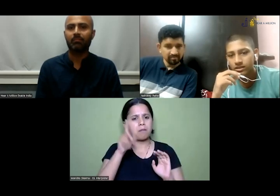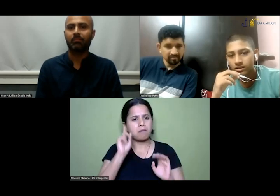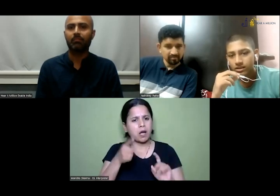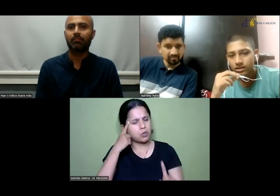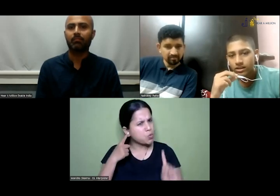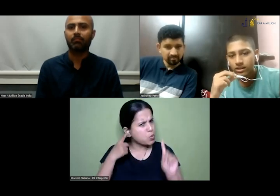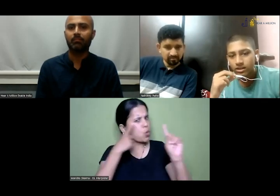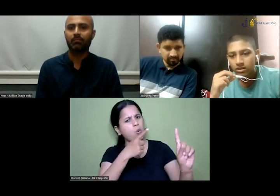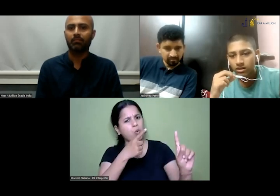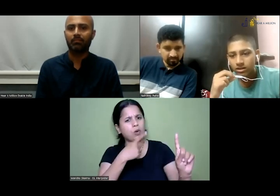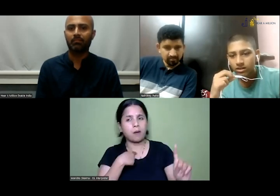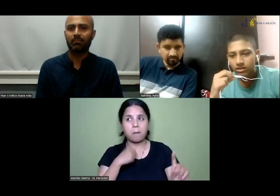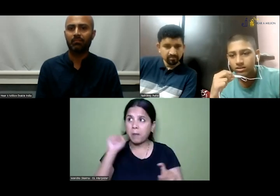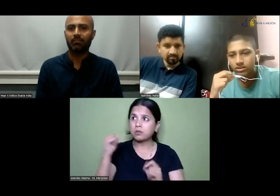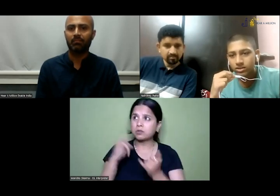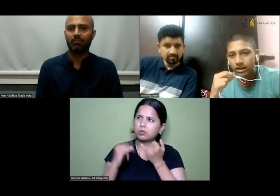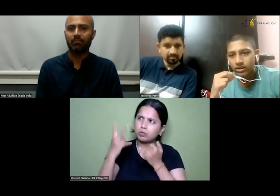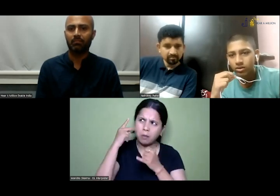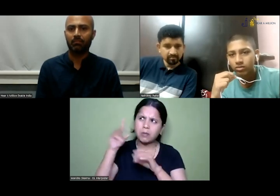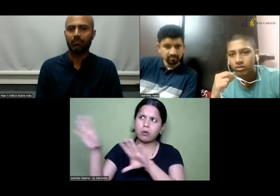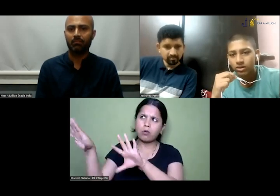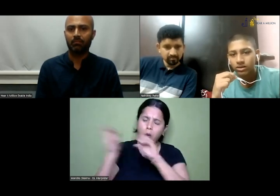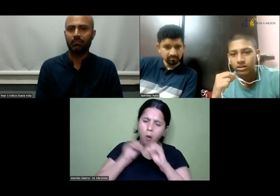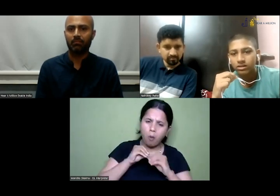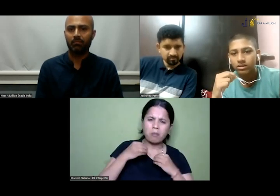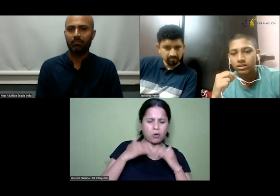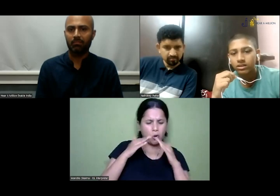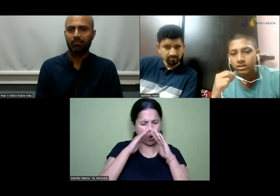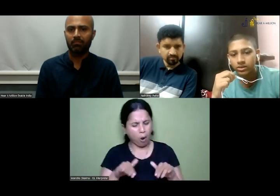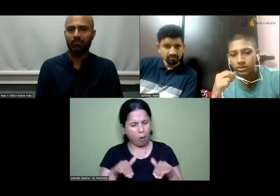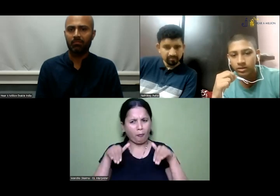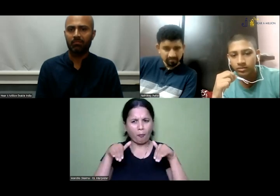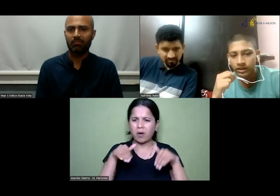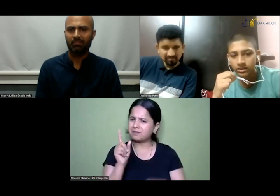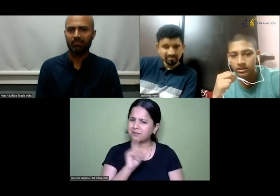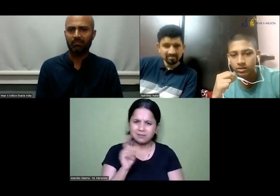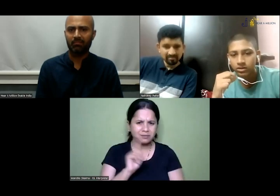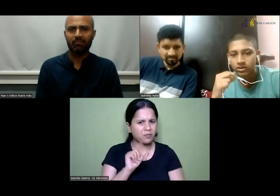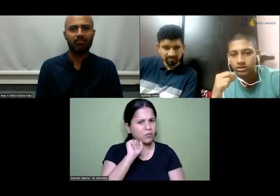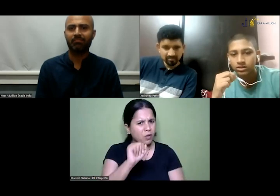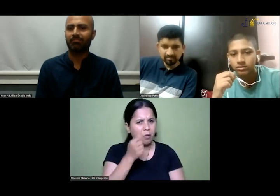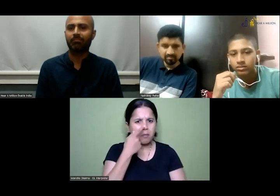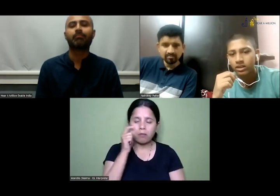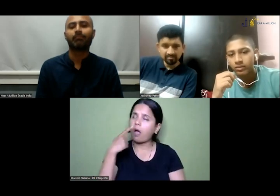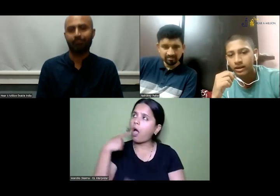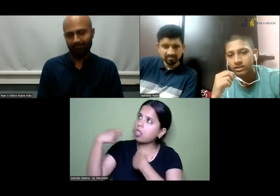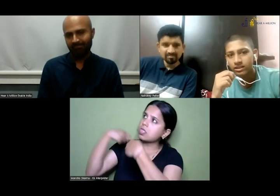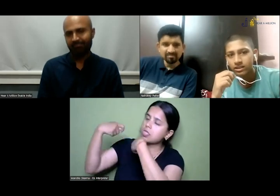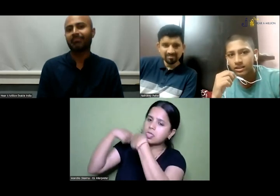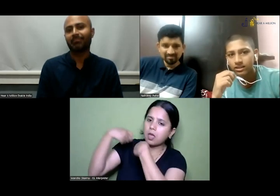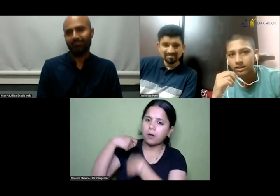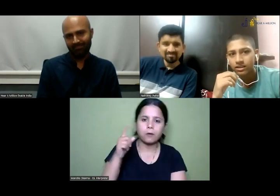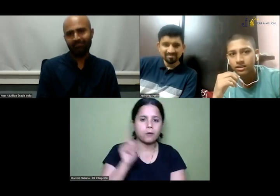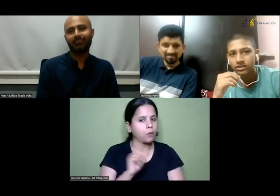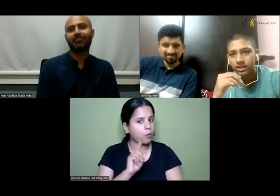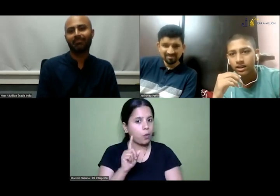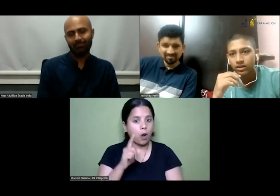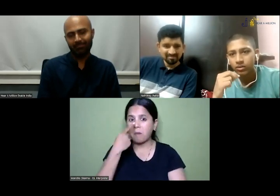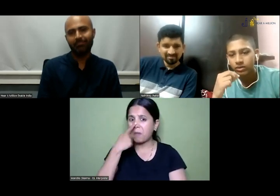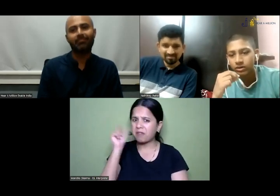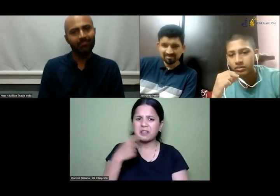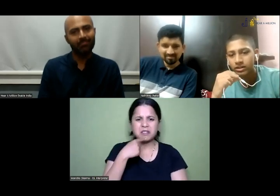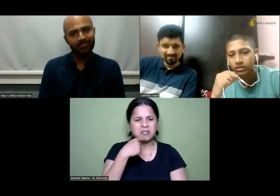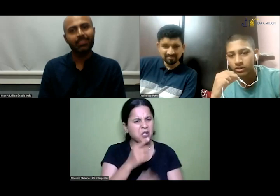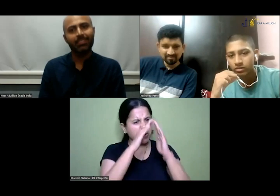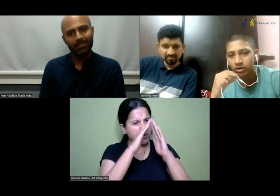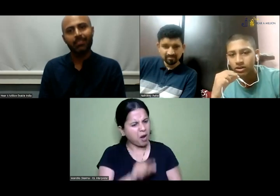it, not stay at home or listen to their parents because their parents think that staying at